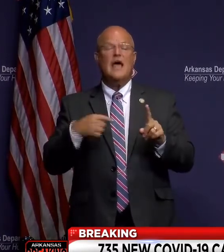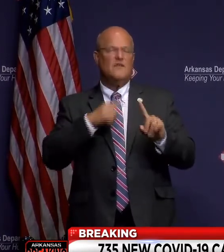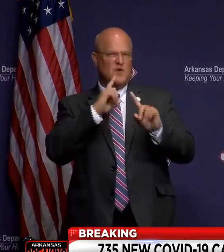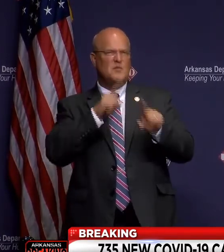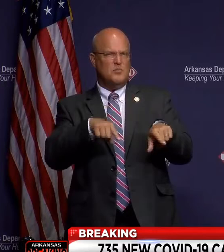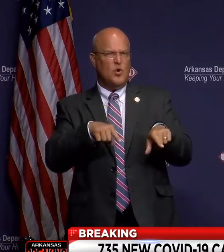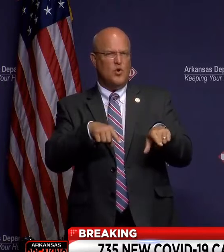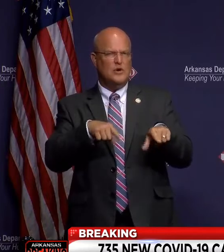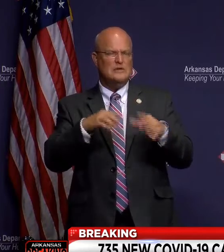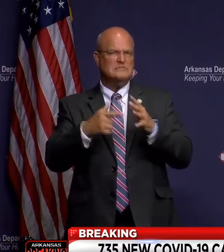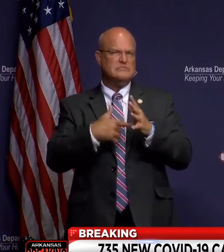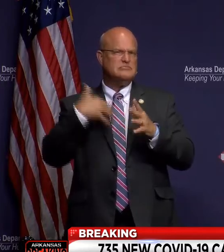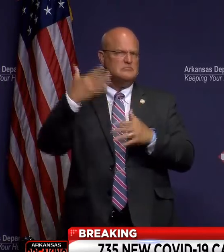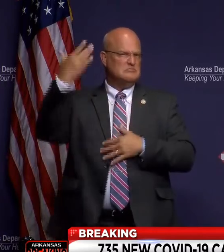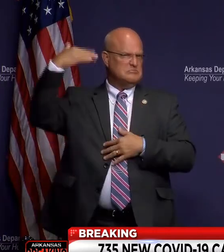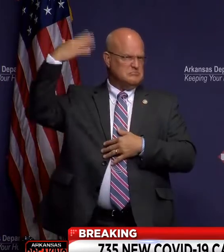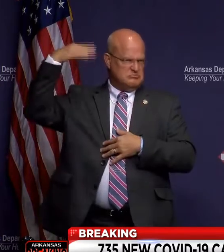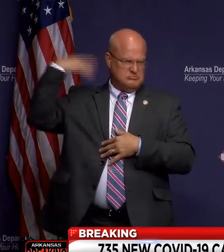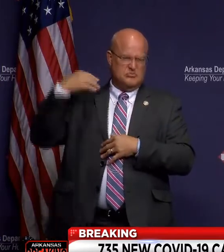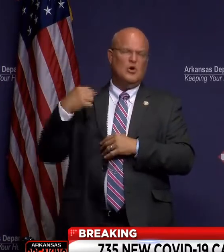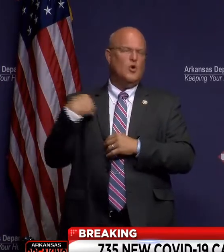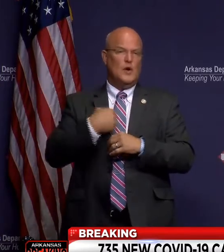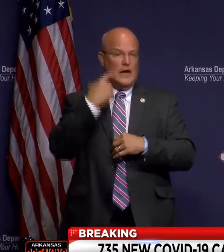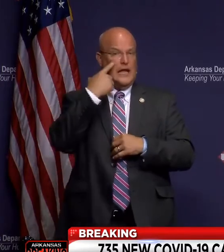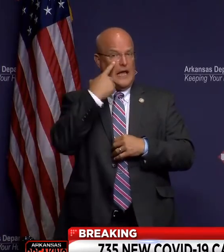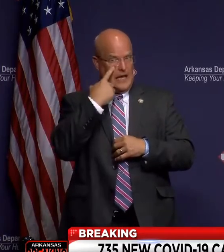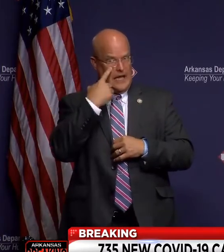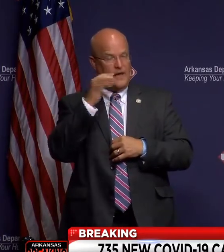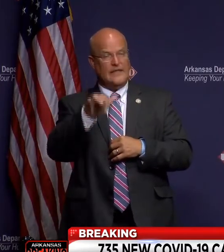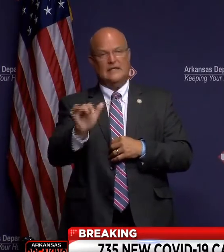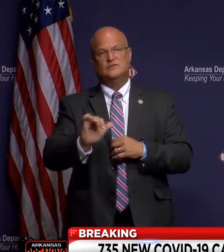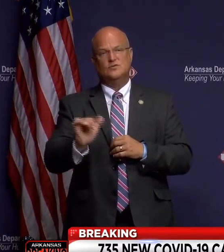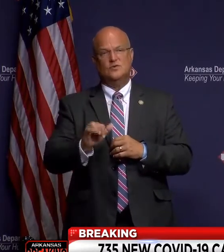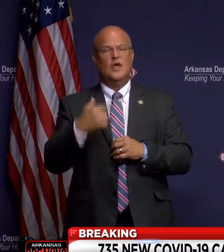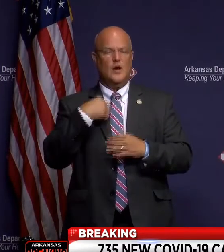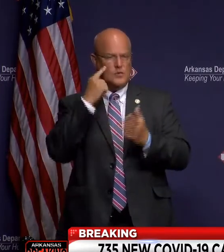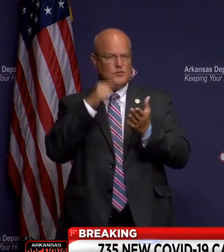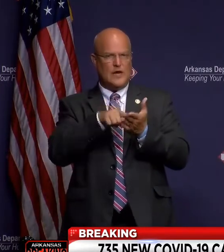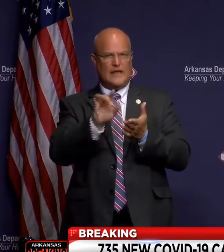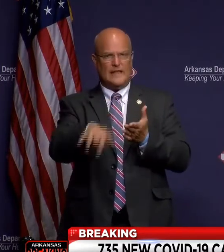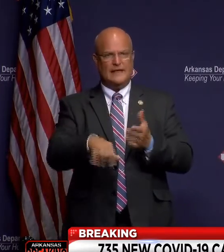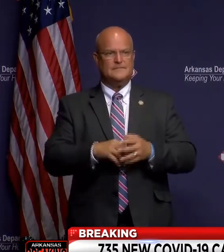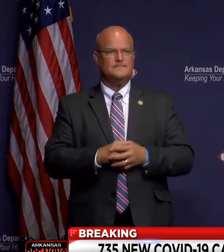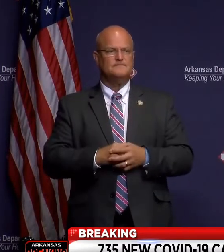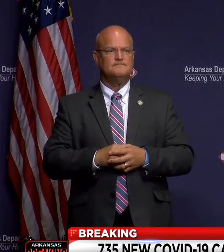reported since months beforehand. So we're keeping an eye on that, and we're tracking it.